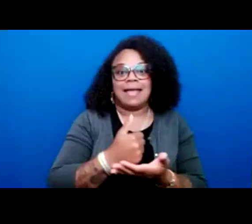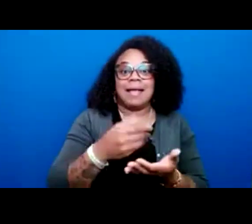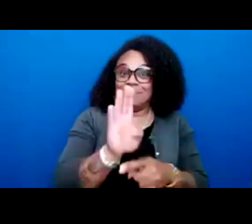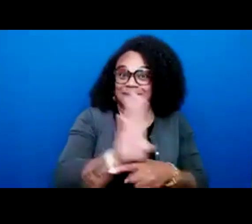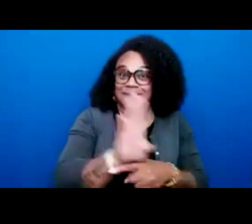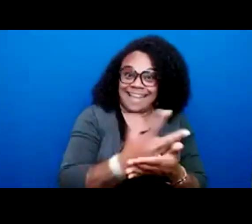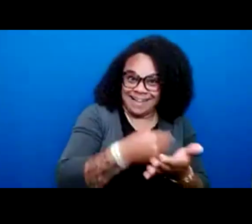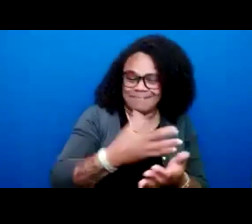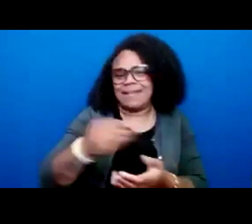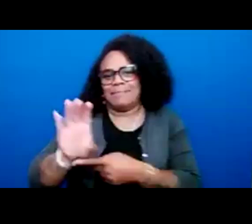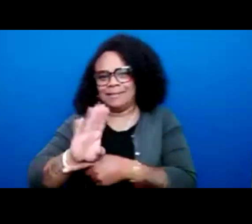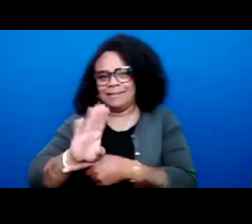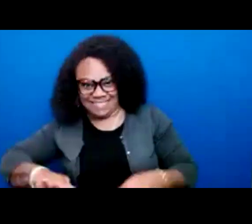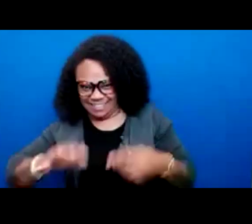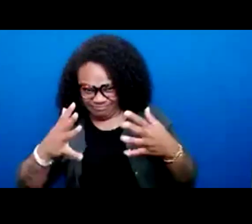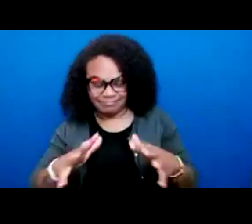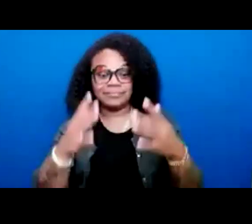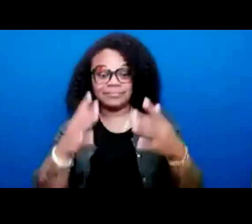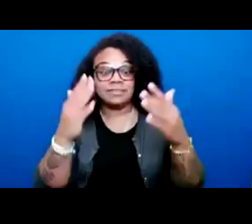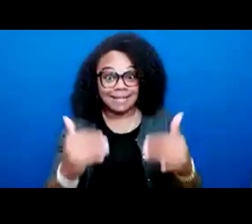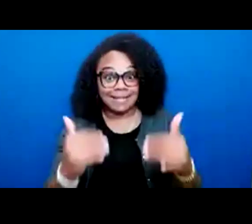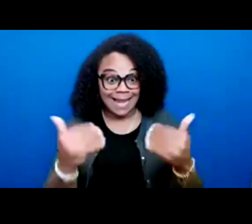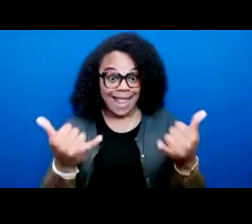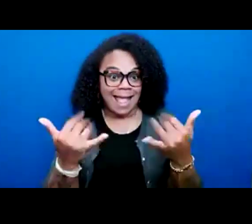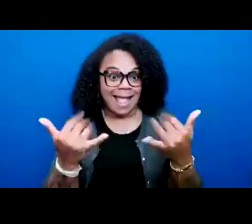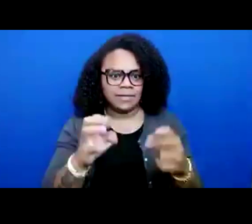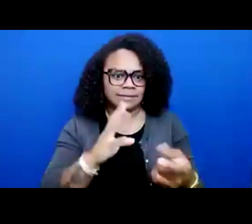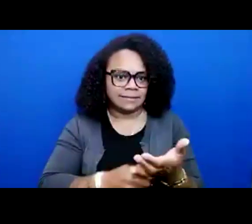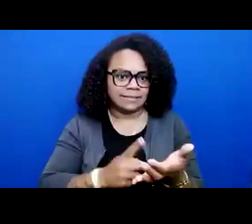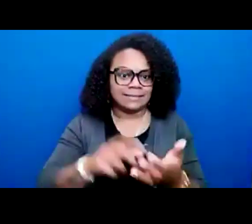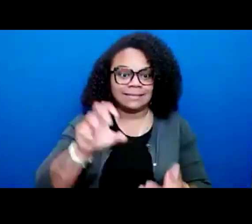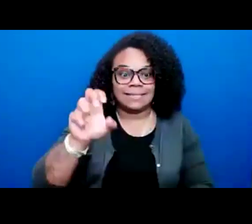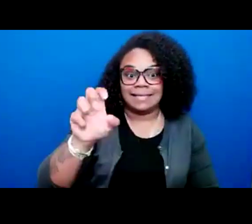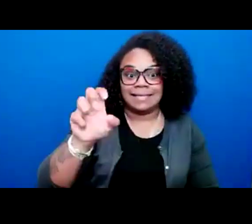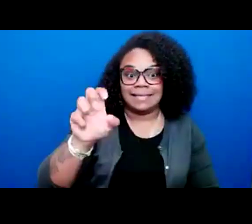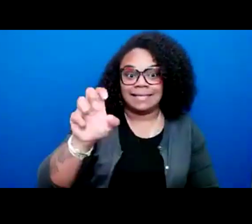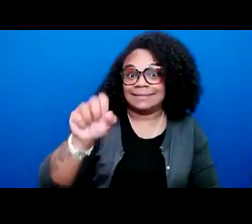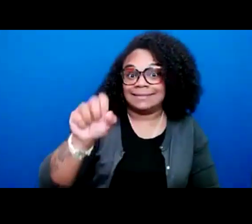benefit, supplemental security income, which we call SSI for short.